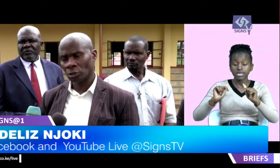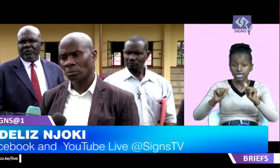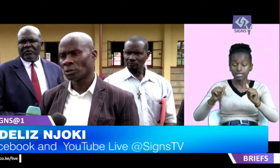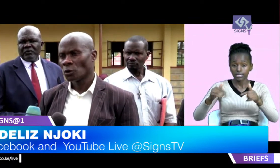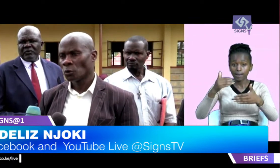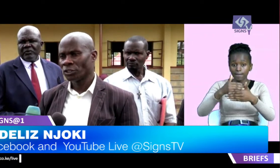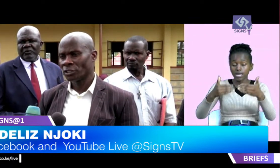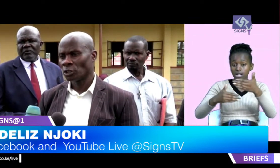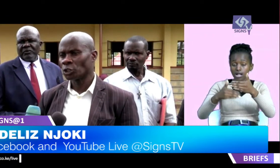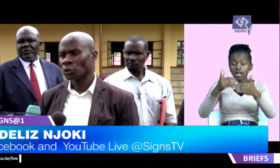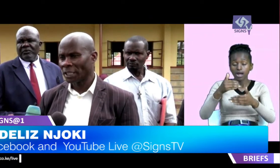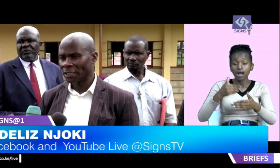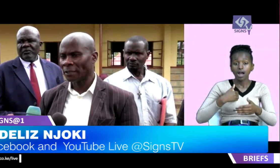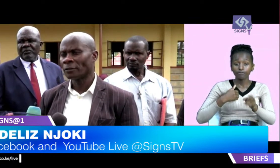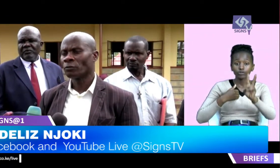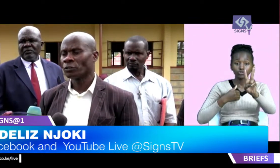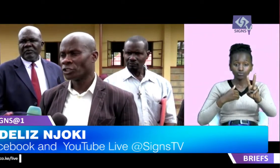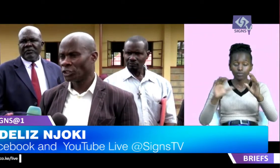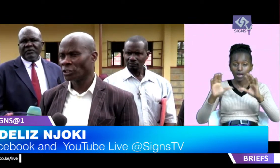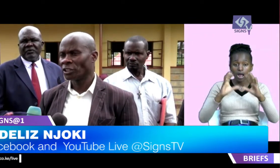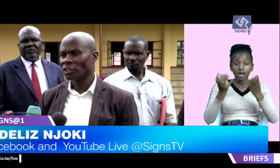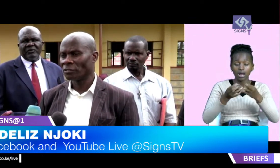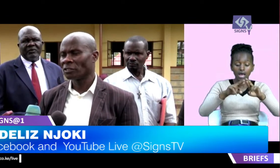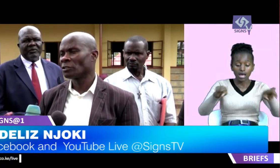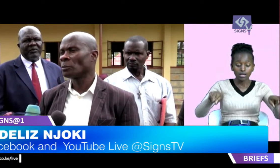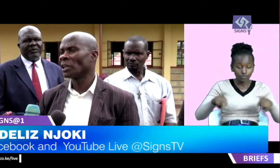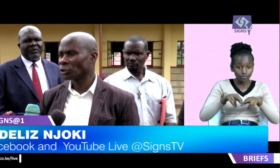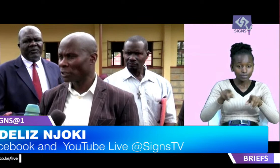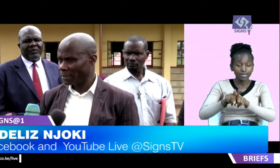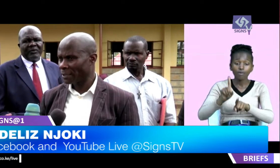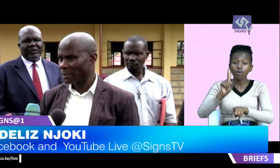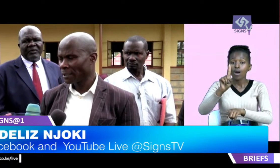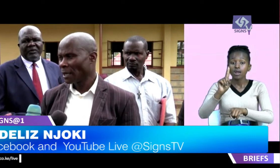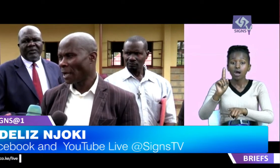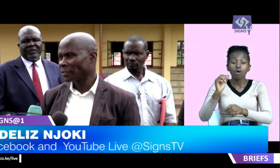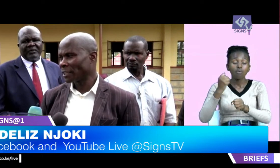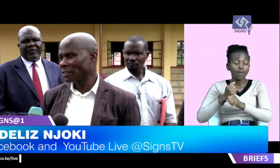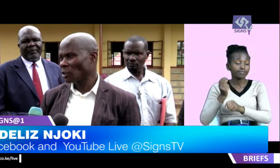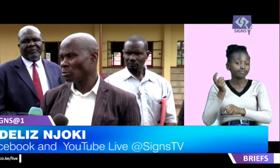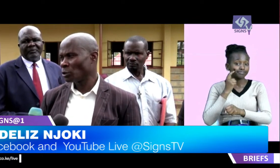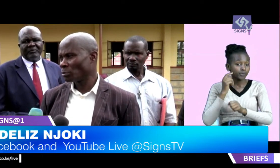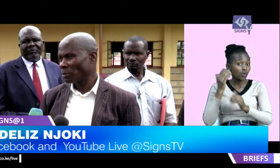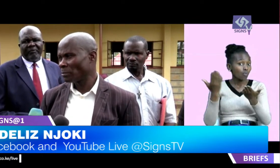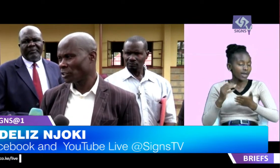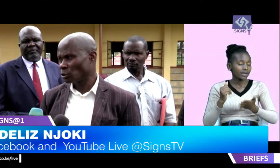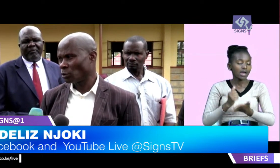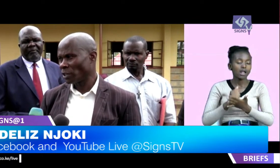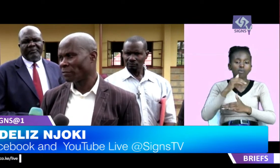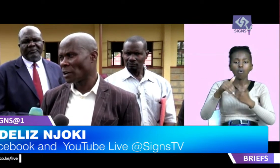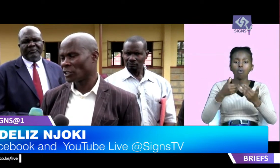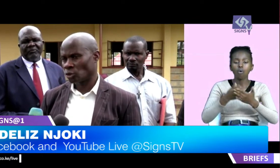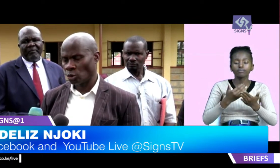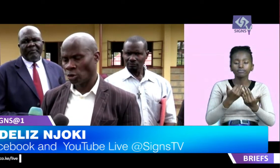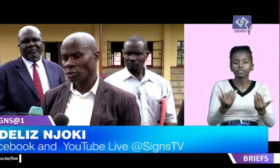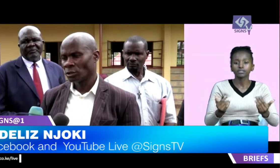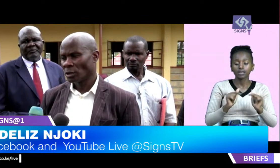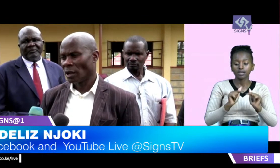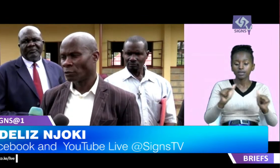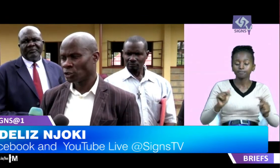workshop, which is going to cater for the children living with the mental cases. And right now in Migori Primary School, we have now a full school,